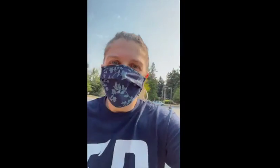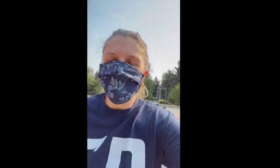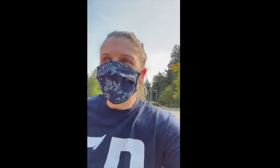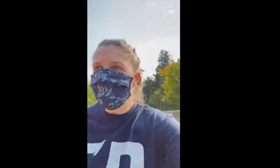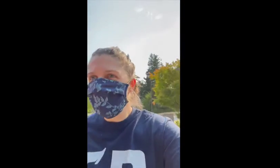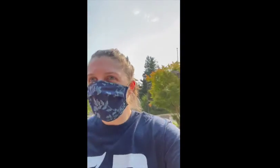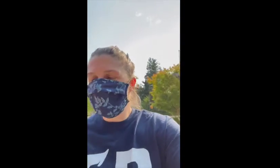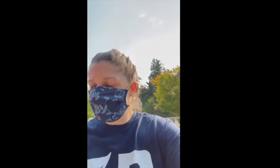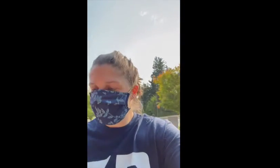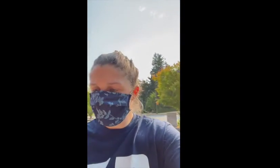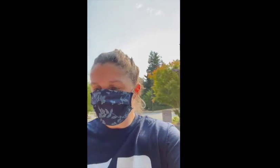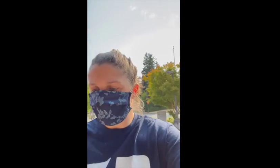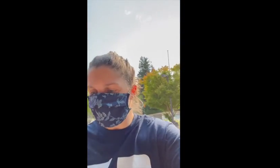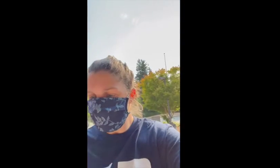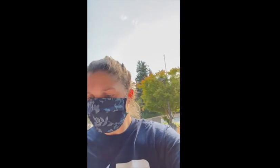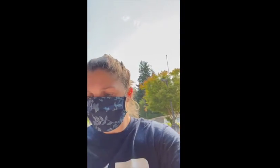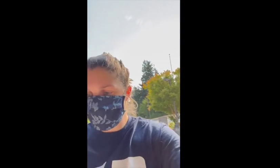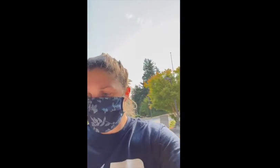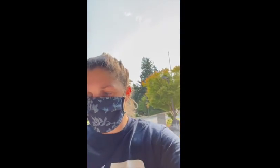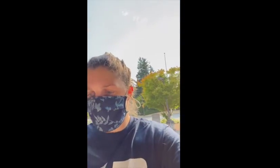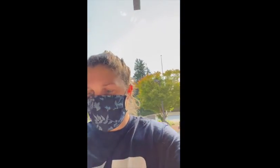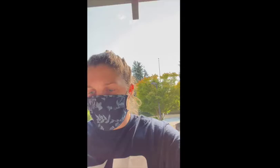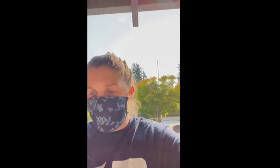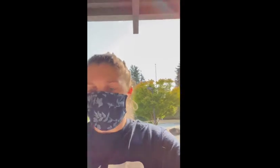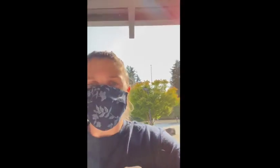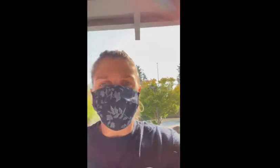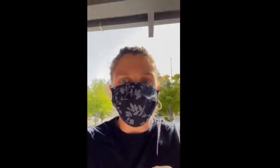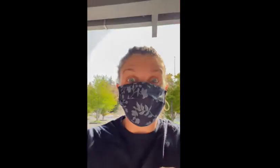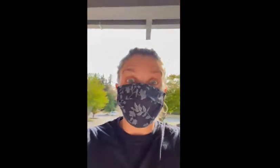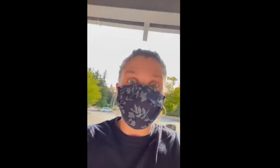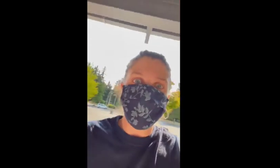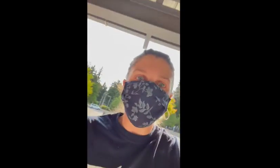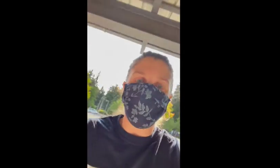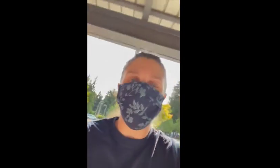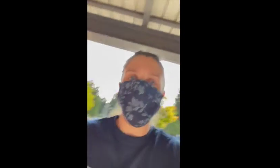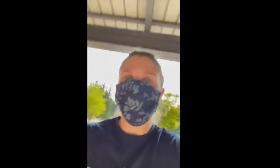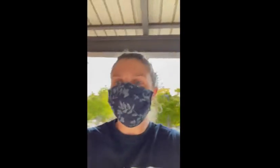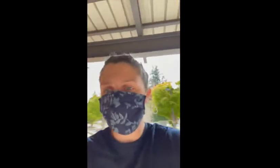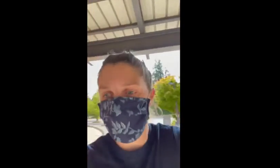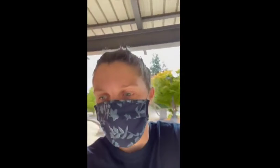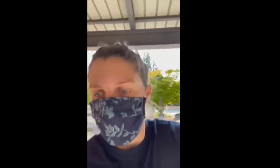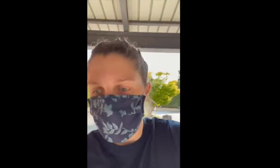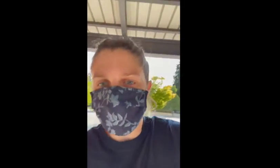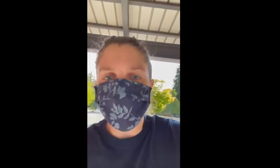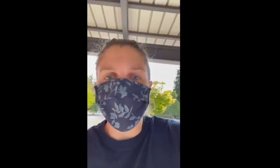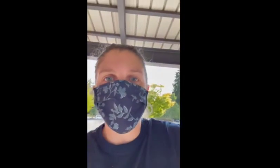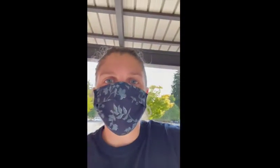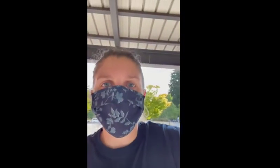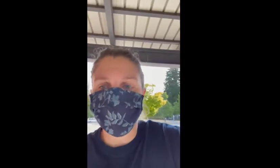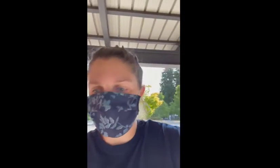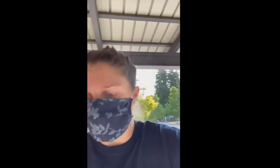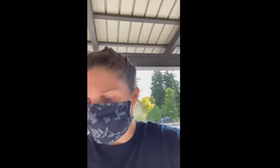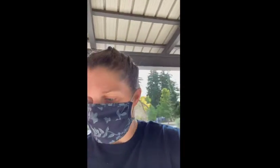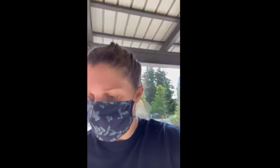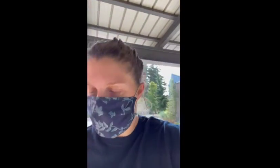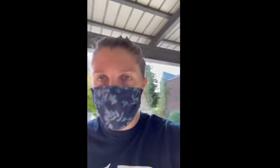So as you walk into the school, I've gotta get my keys out. As you walk into the school.